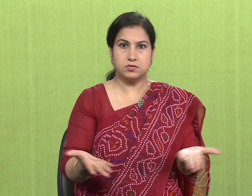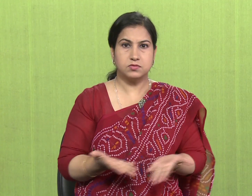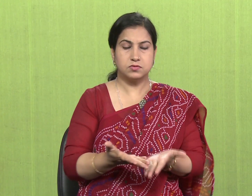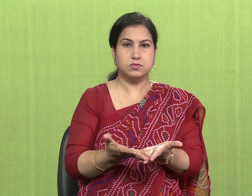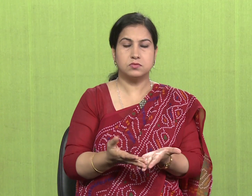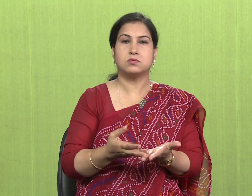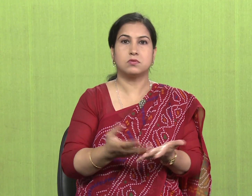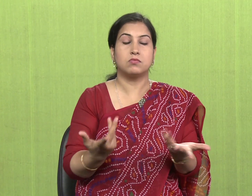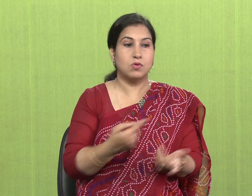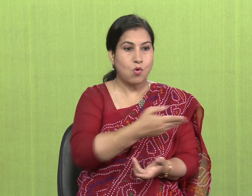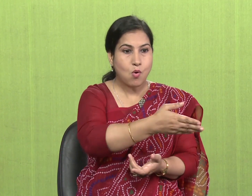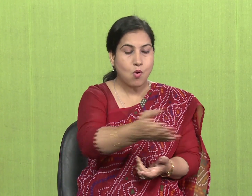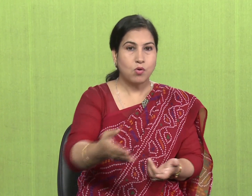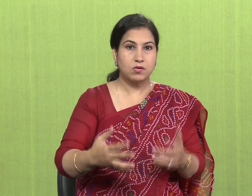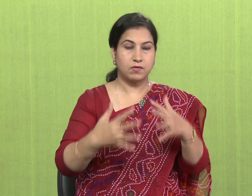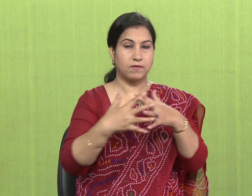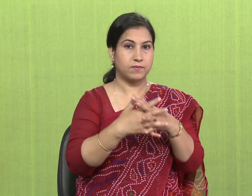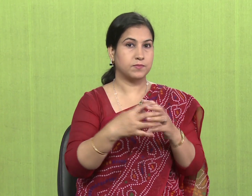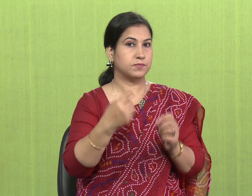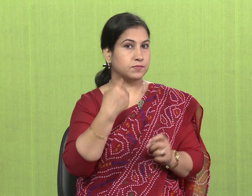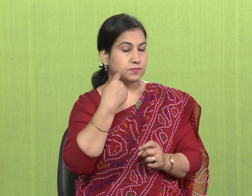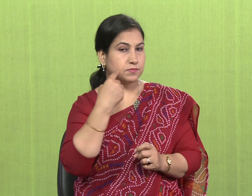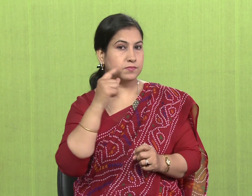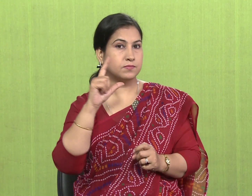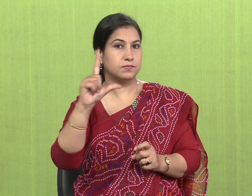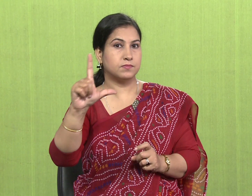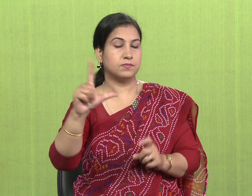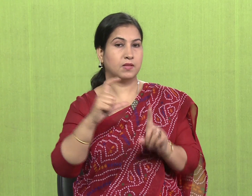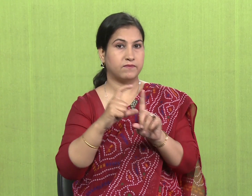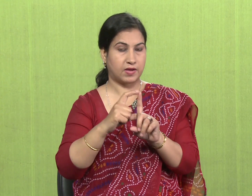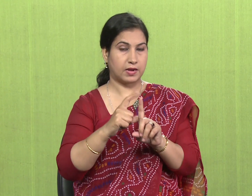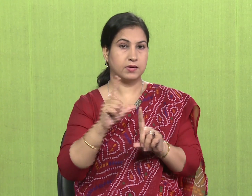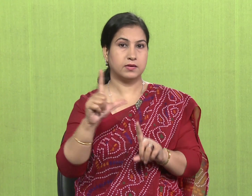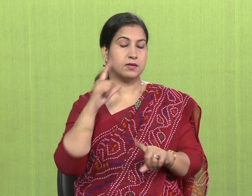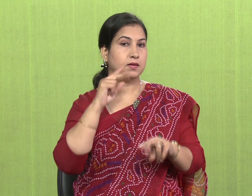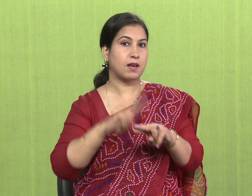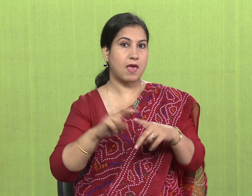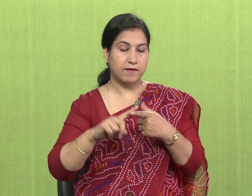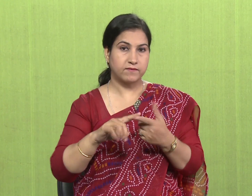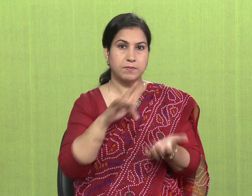making a wildlife sanctuary by water management,